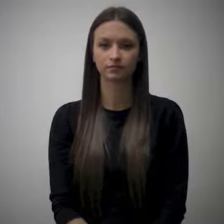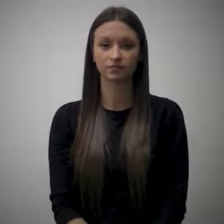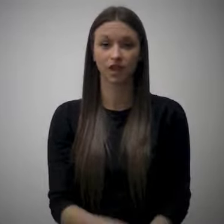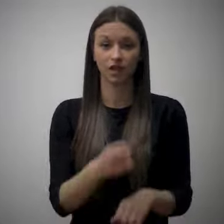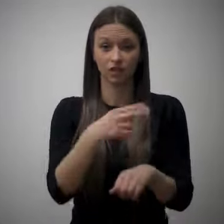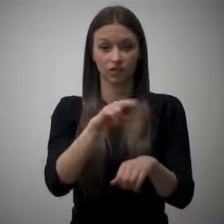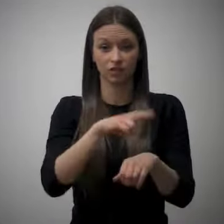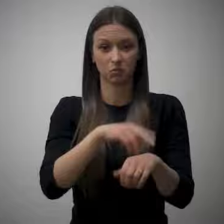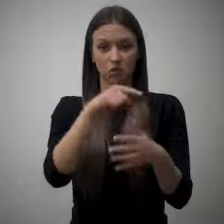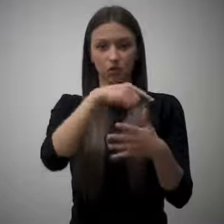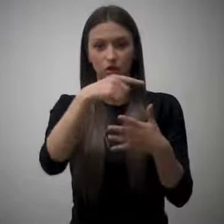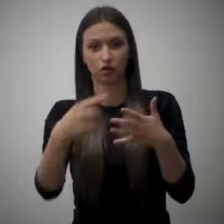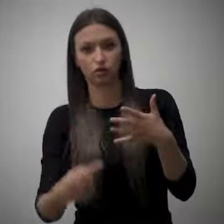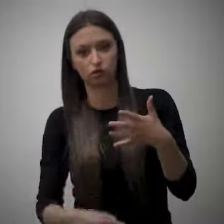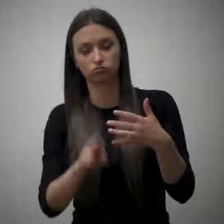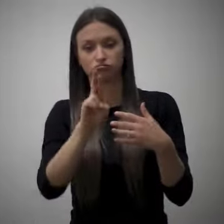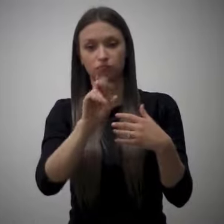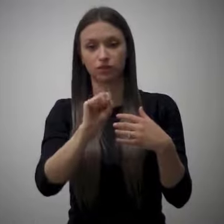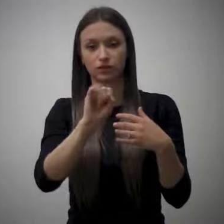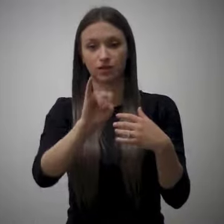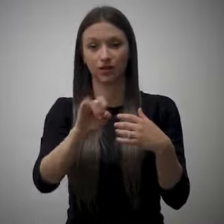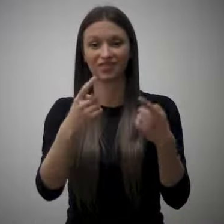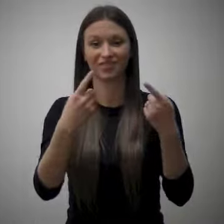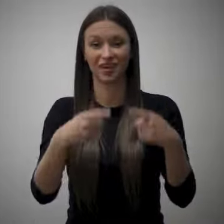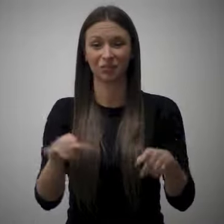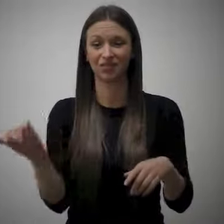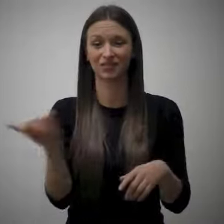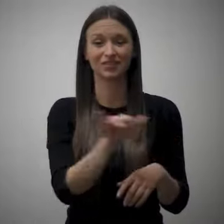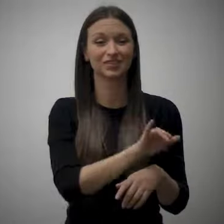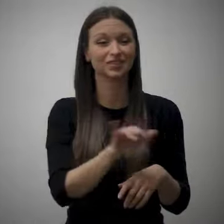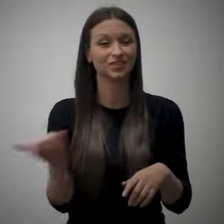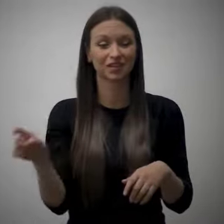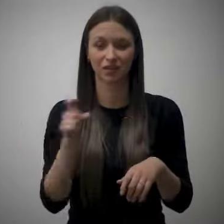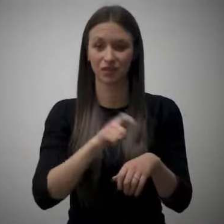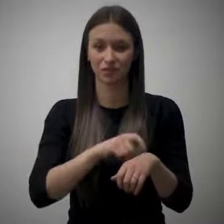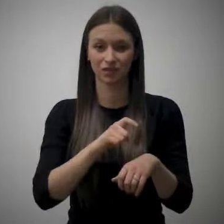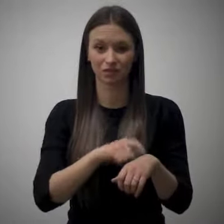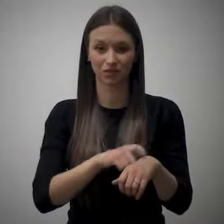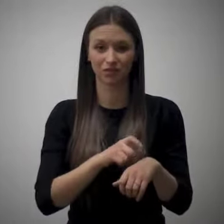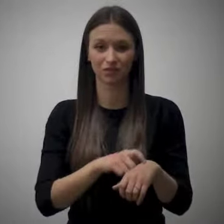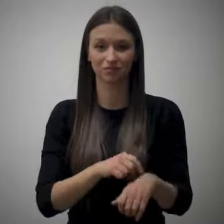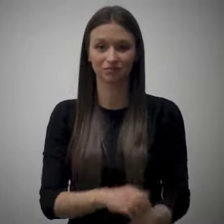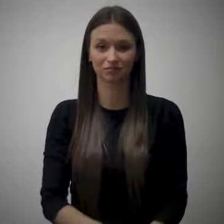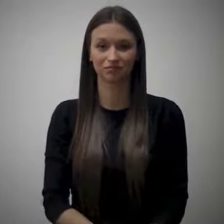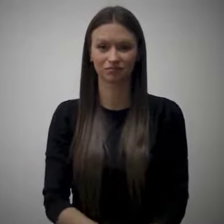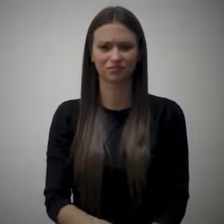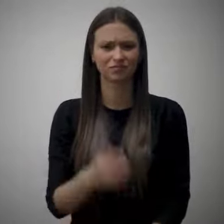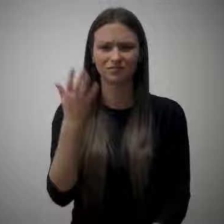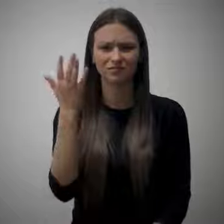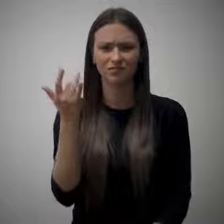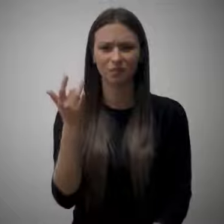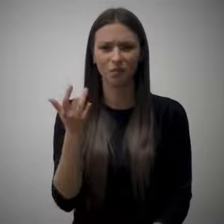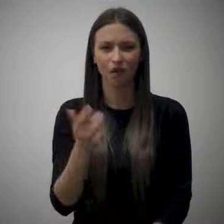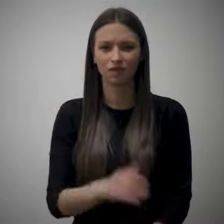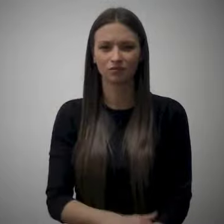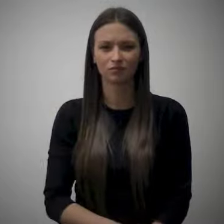It is common for more than one type of repetitive strain injury to develop at